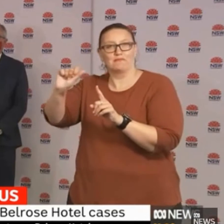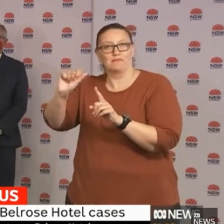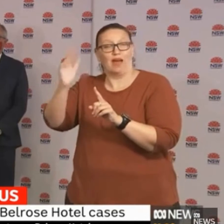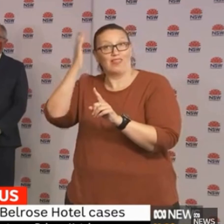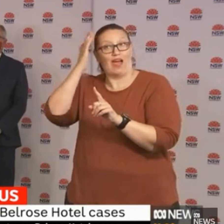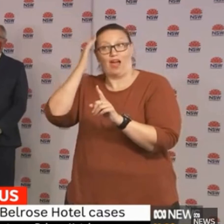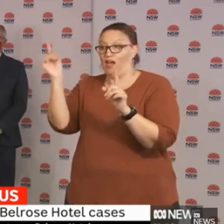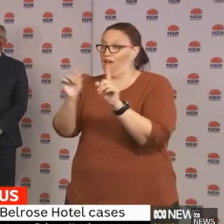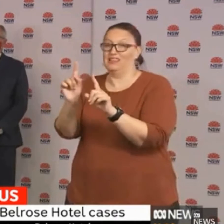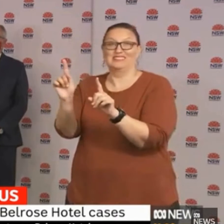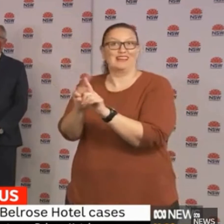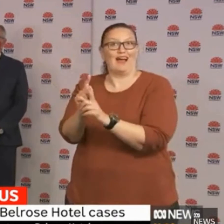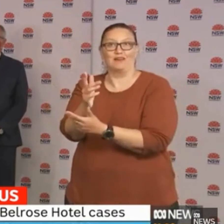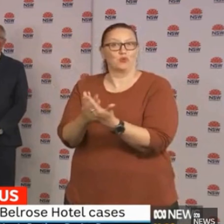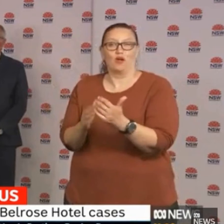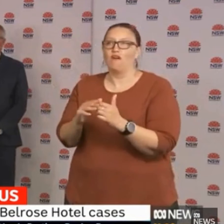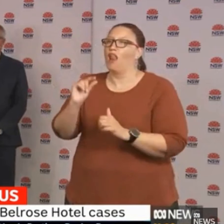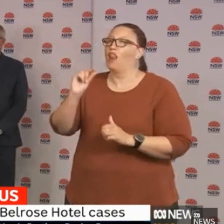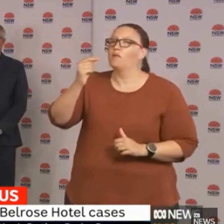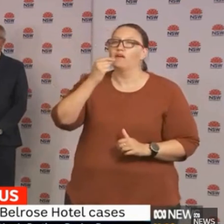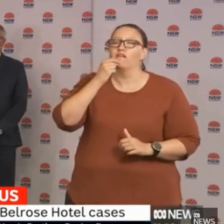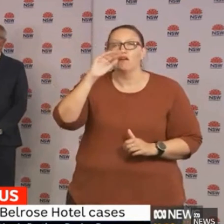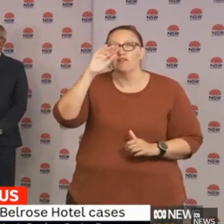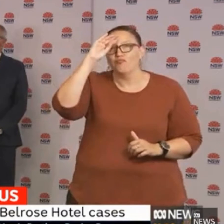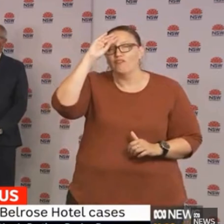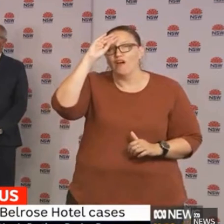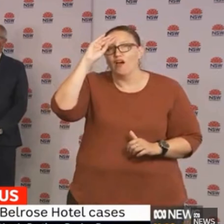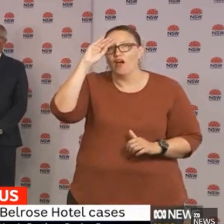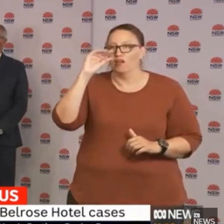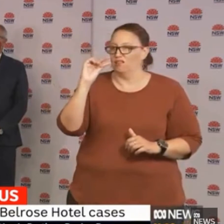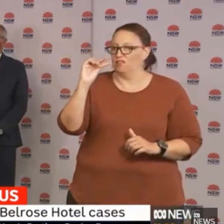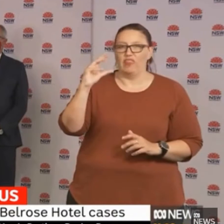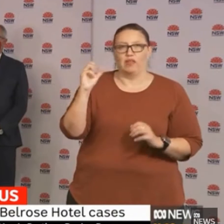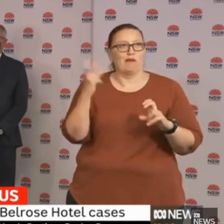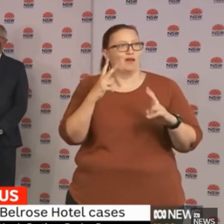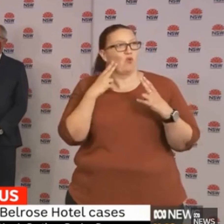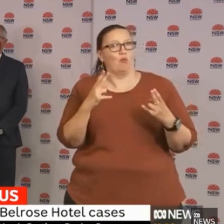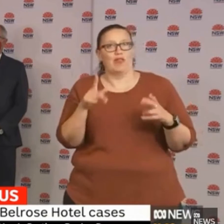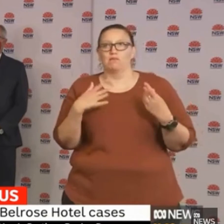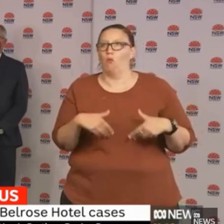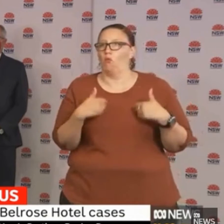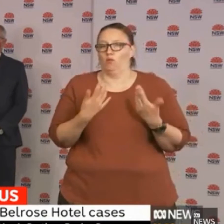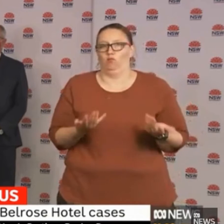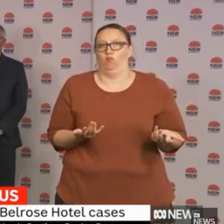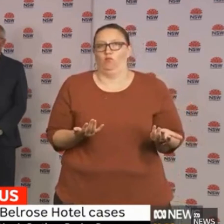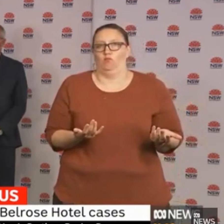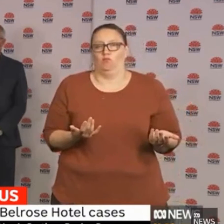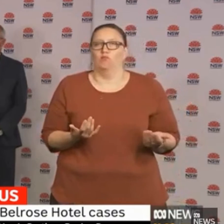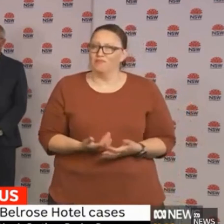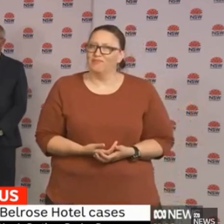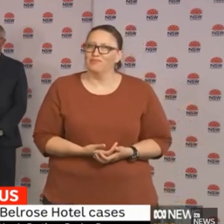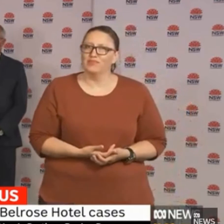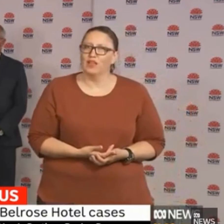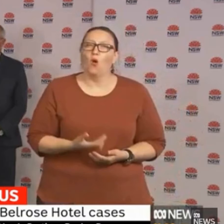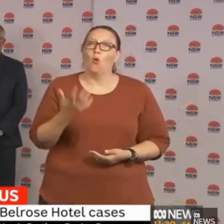supported by a mother, and also the issue that the laboratory testing on the serology very